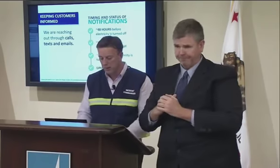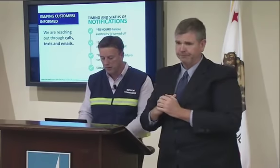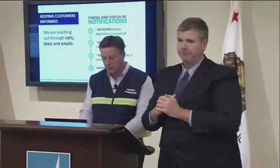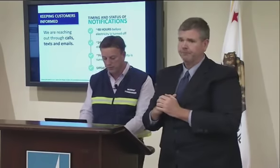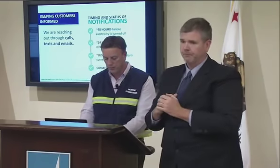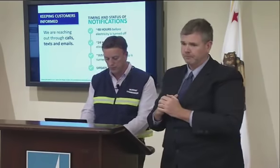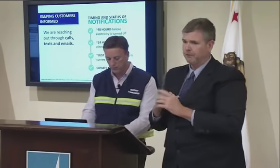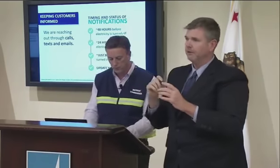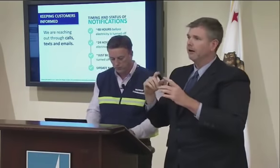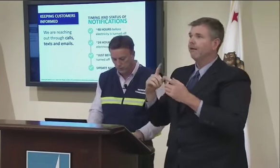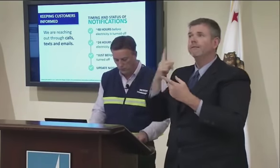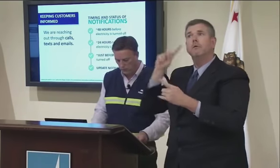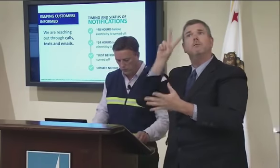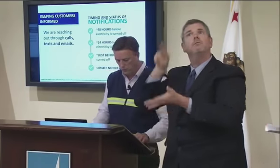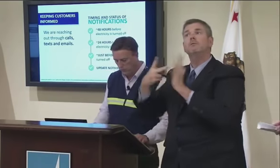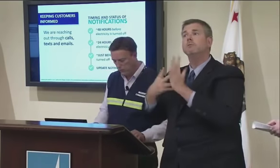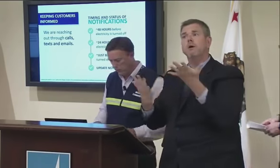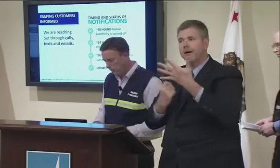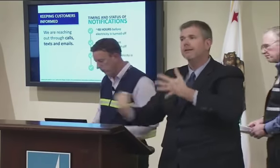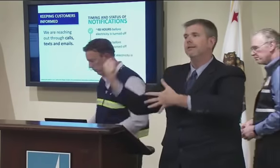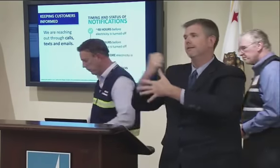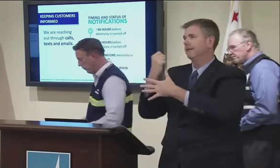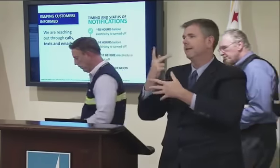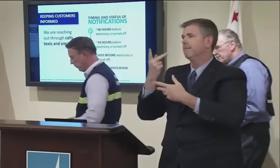over to Bill.